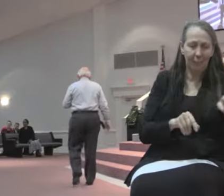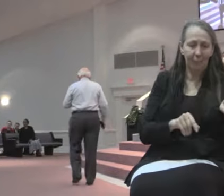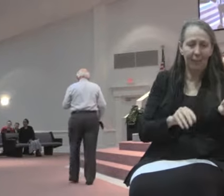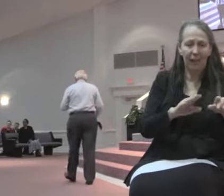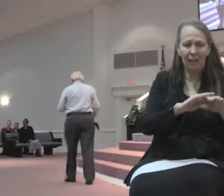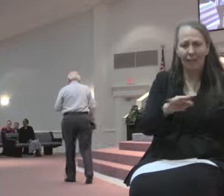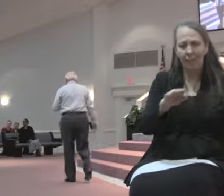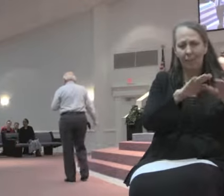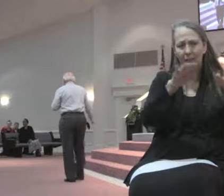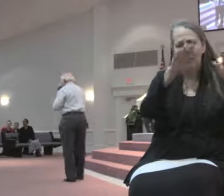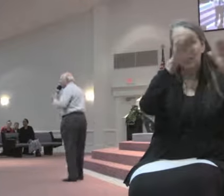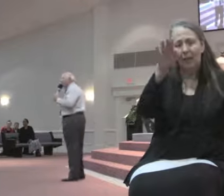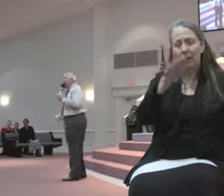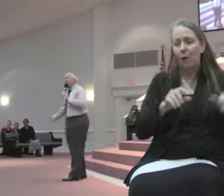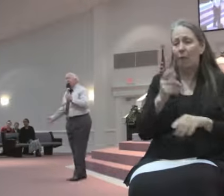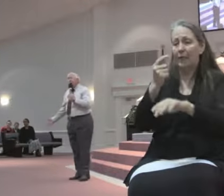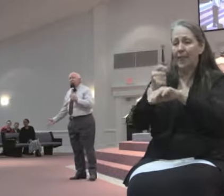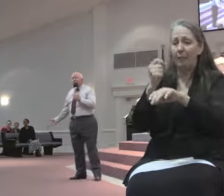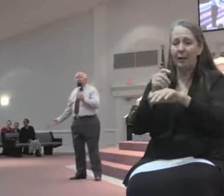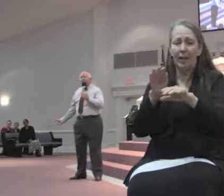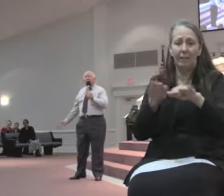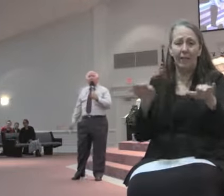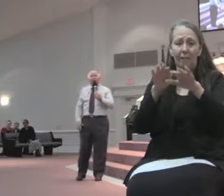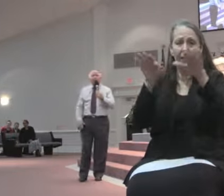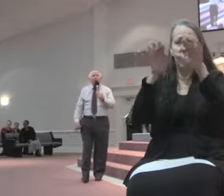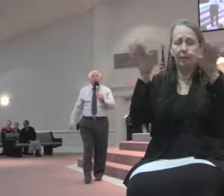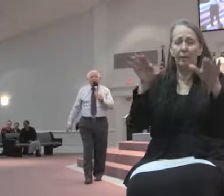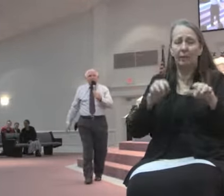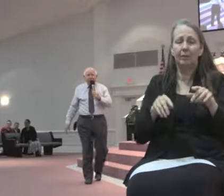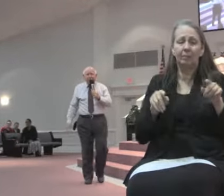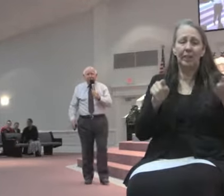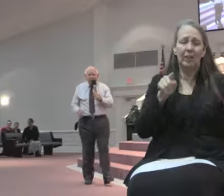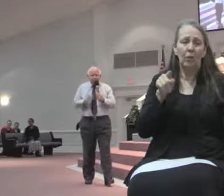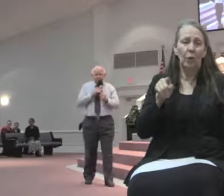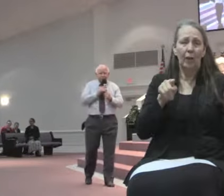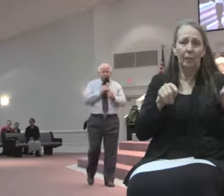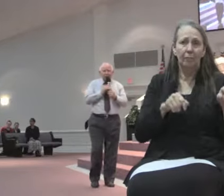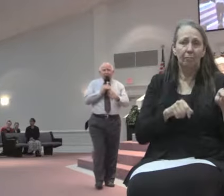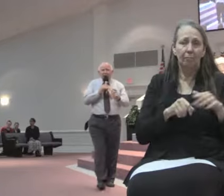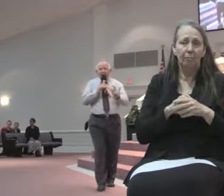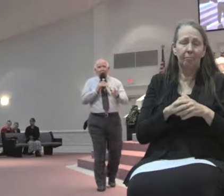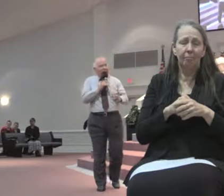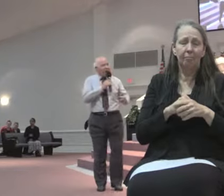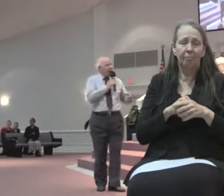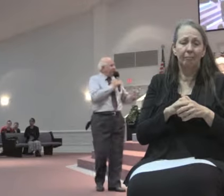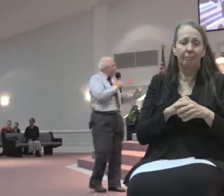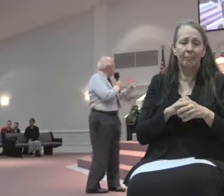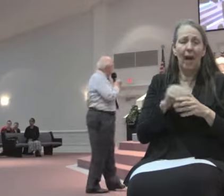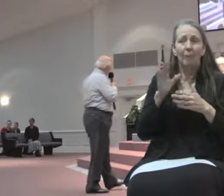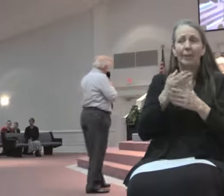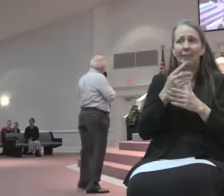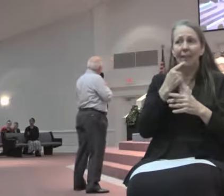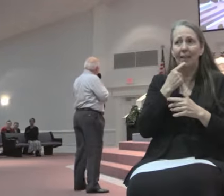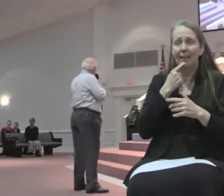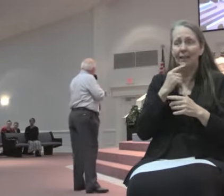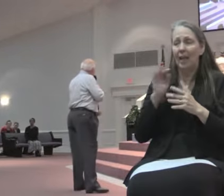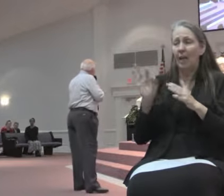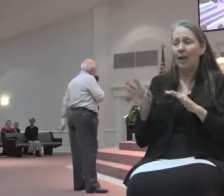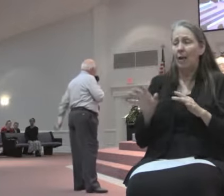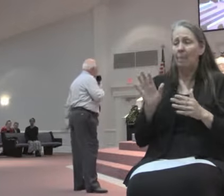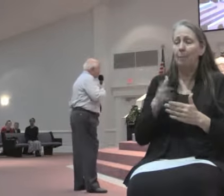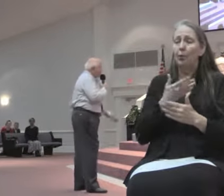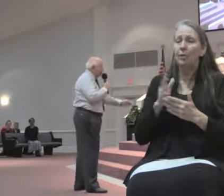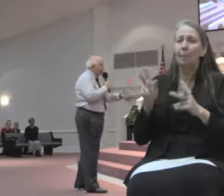you want in the tabernacle or in the Ezekiel's valley of bones. I'm going to say this. Musicians can go to